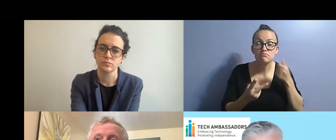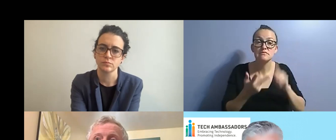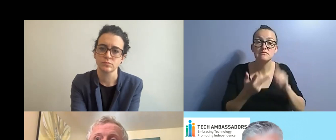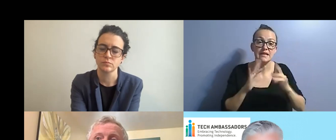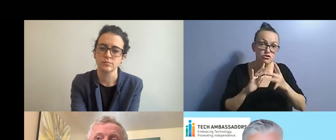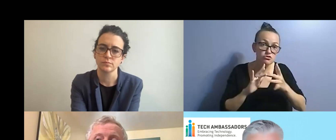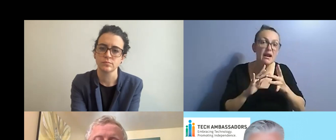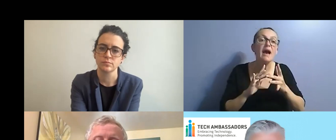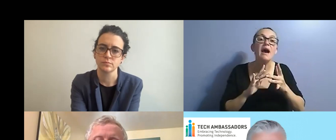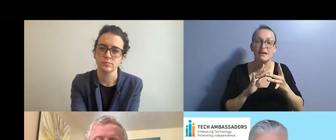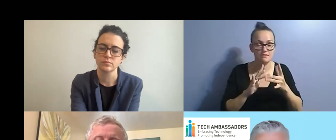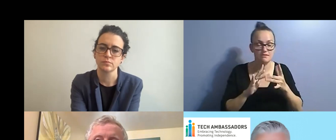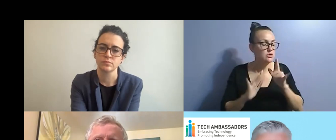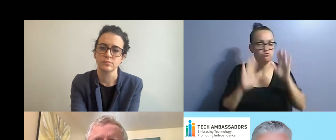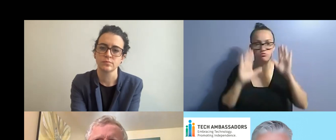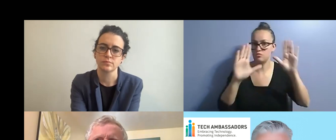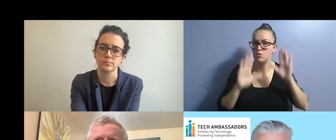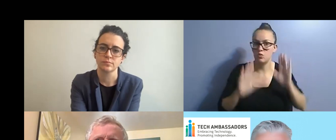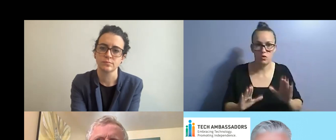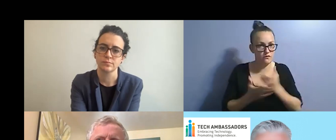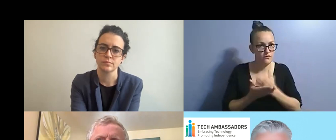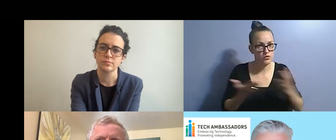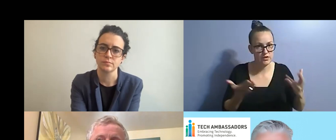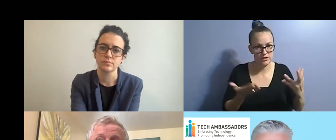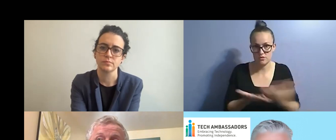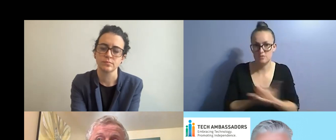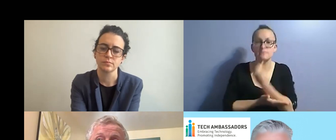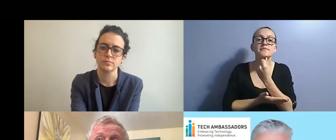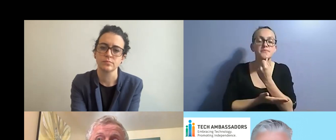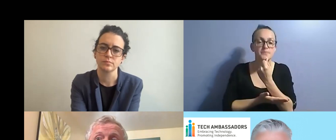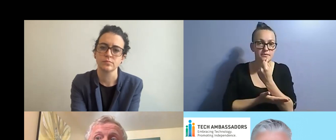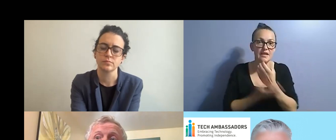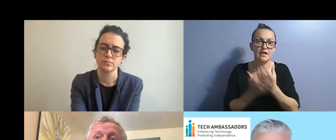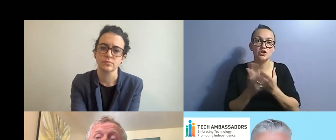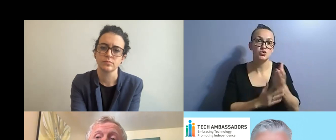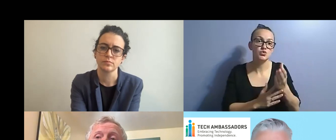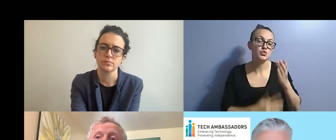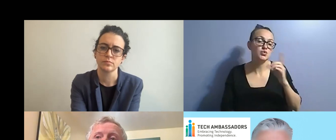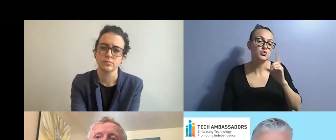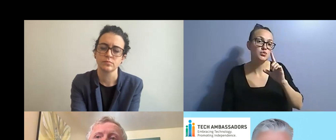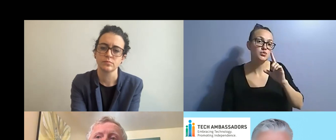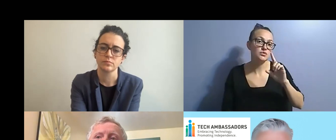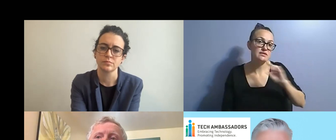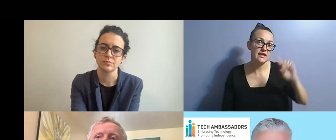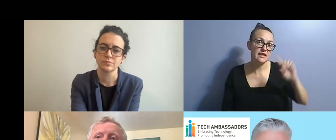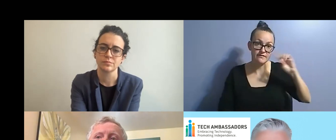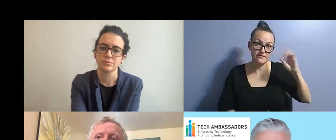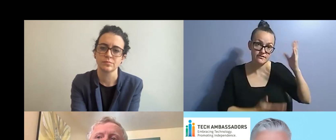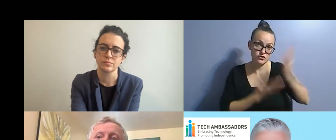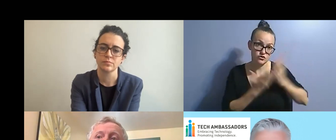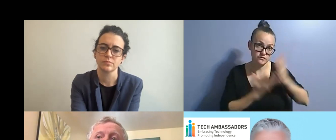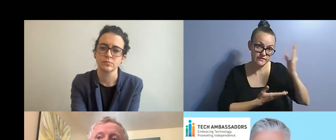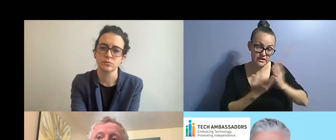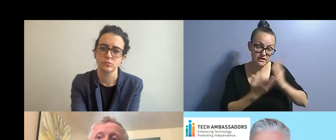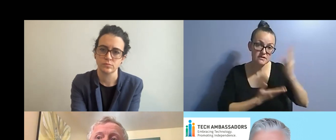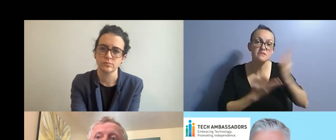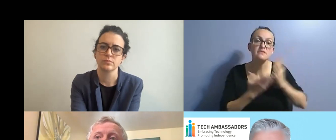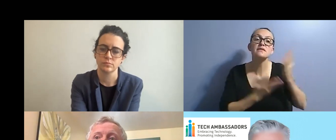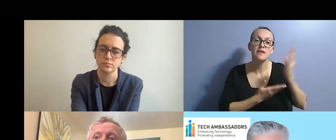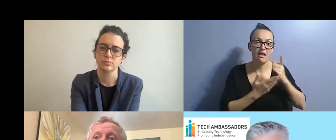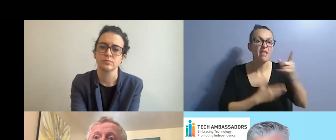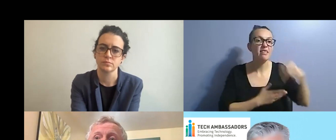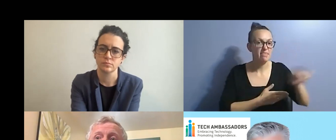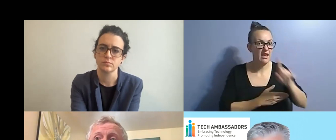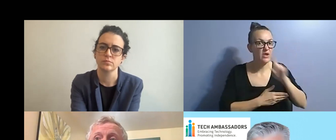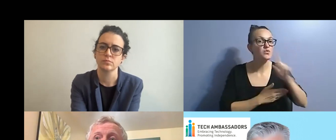on that. It's through the deaf services, and so they can really help with